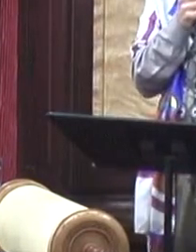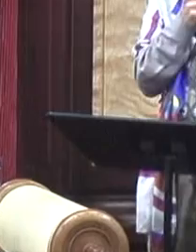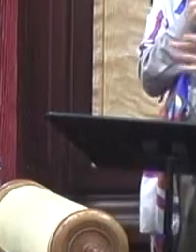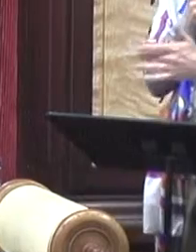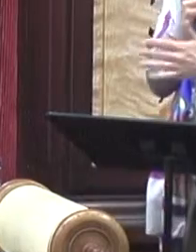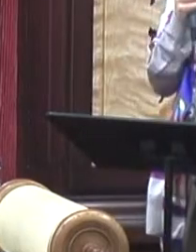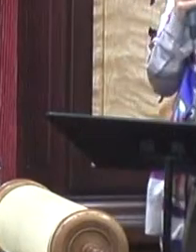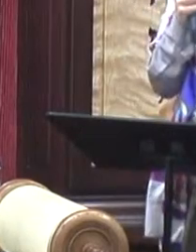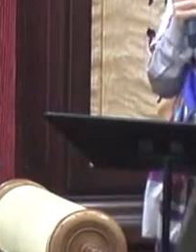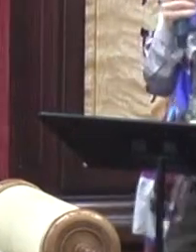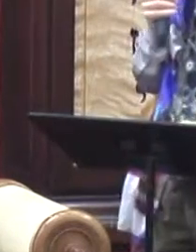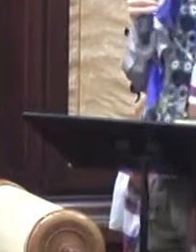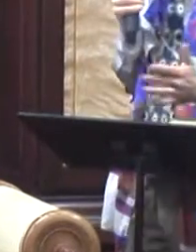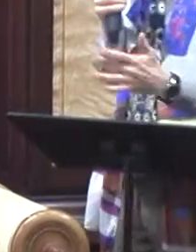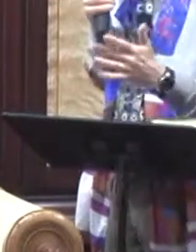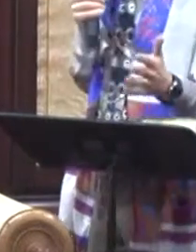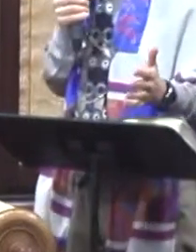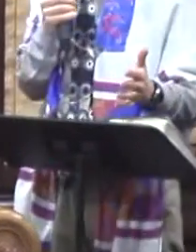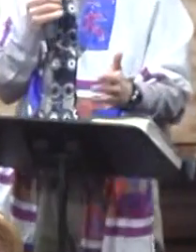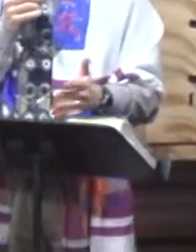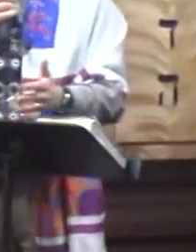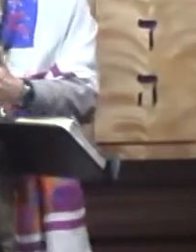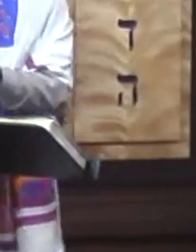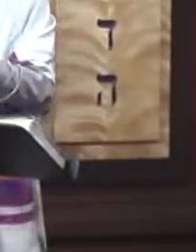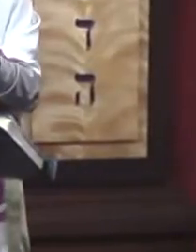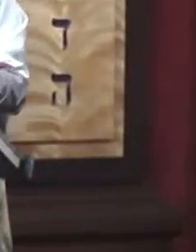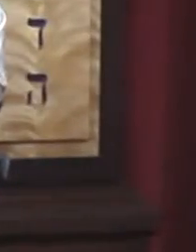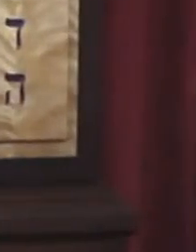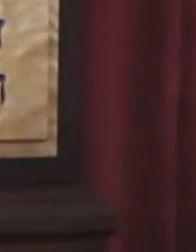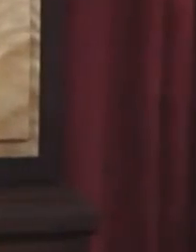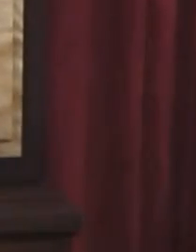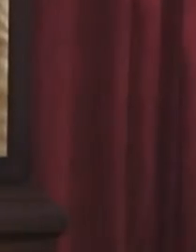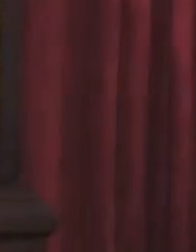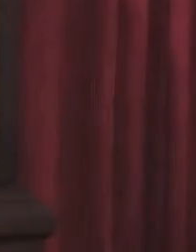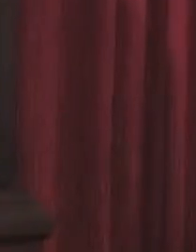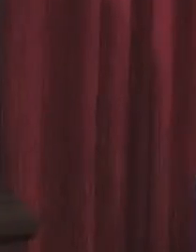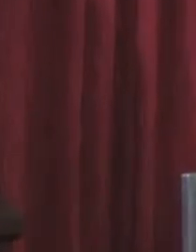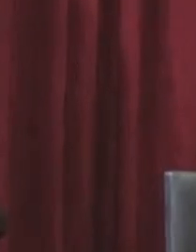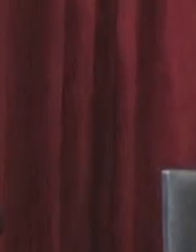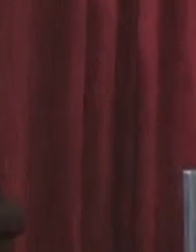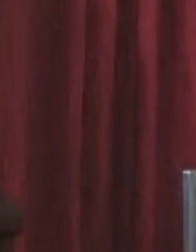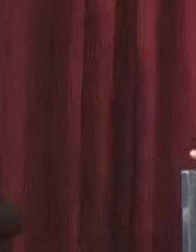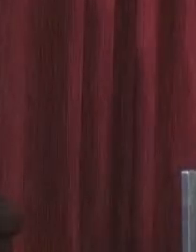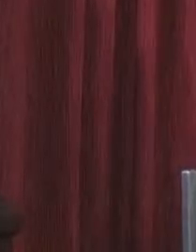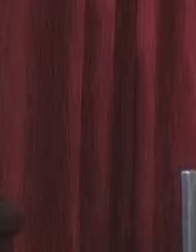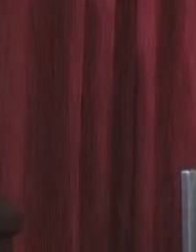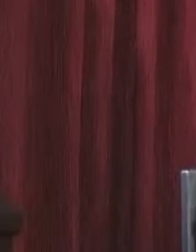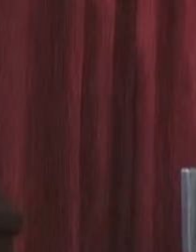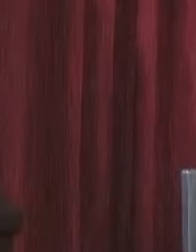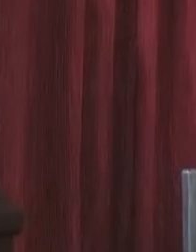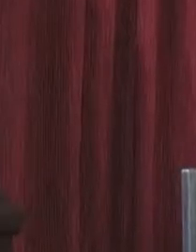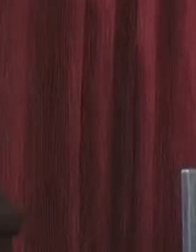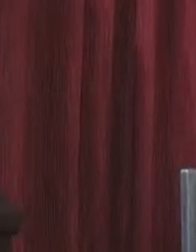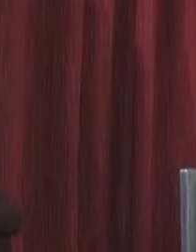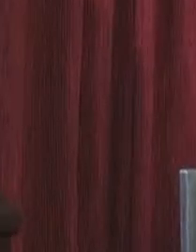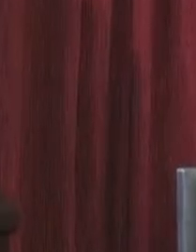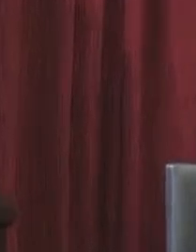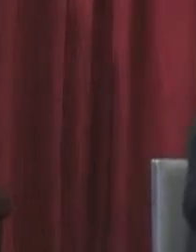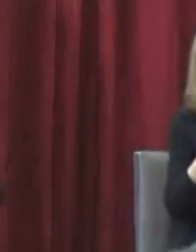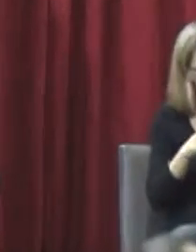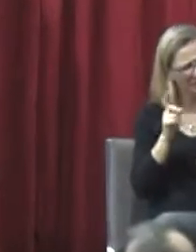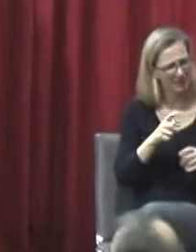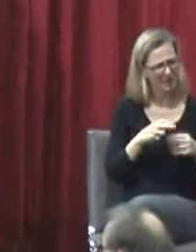when you should be getting judgment because somebody else has caused it. But why did Jacob need to build an